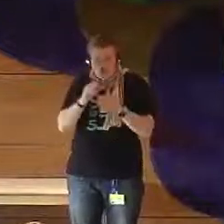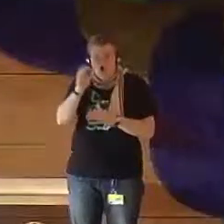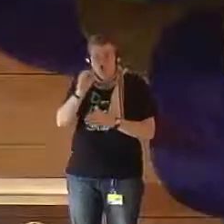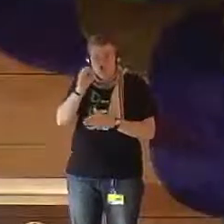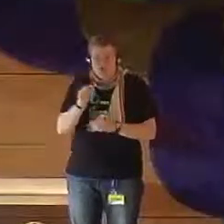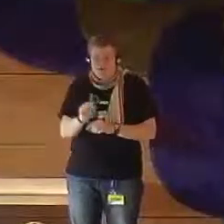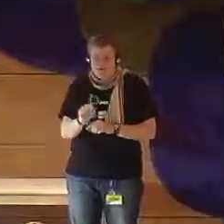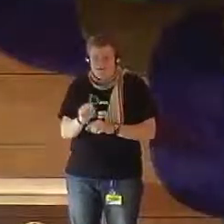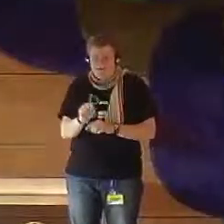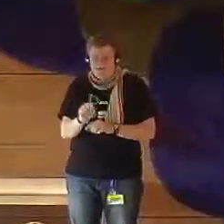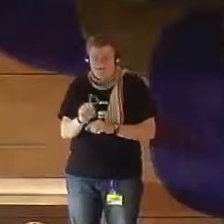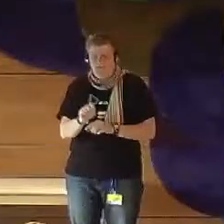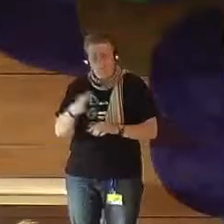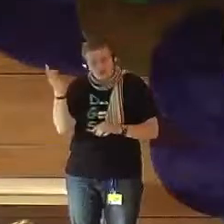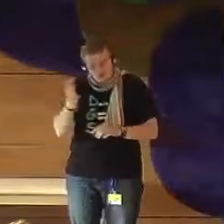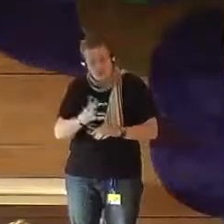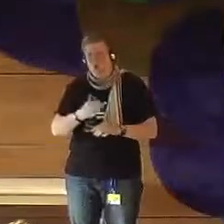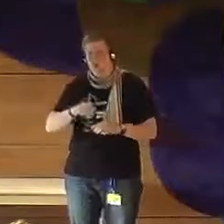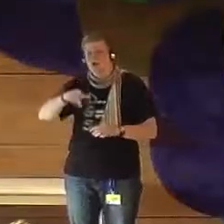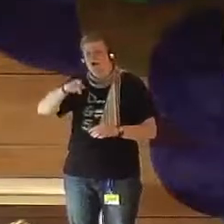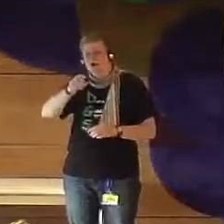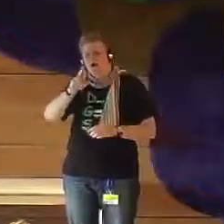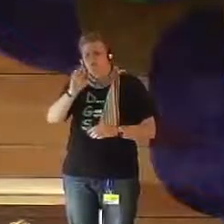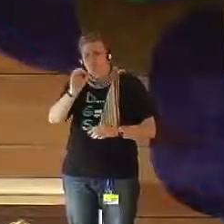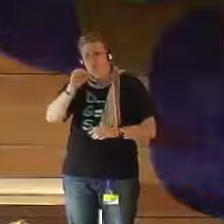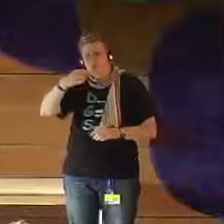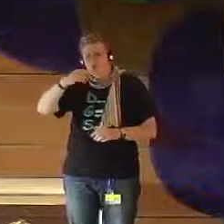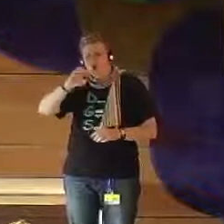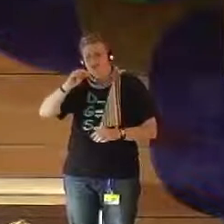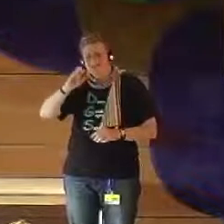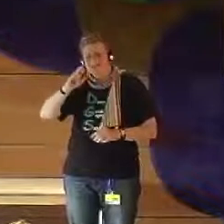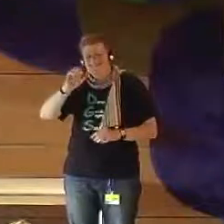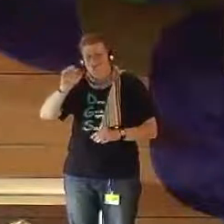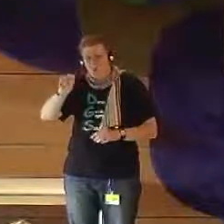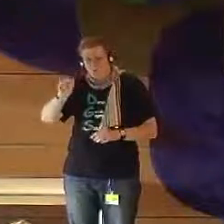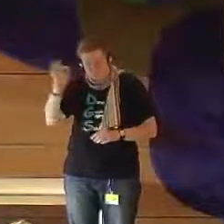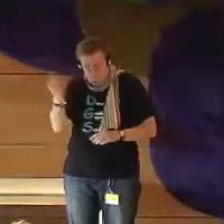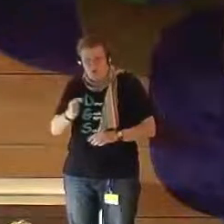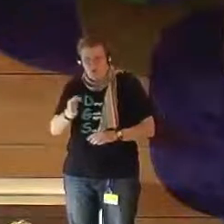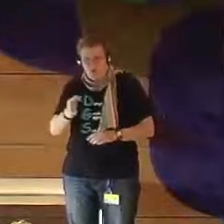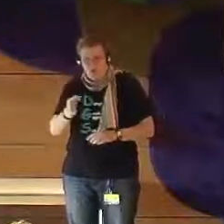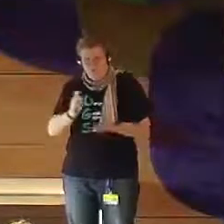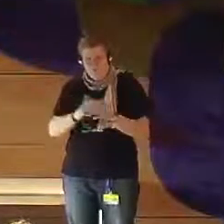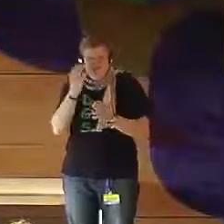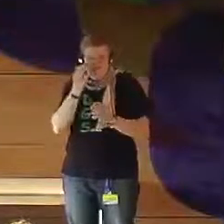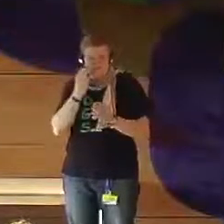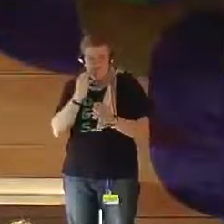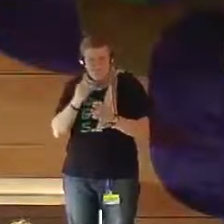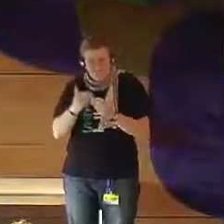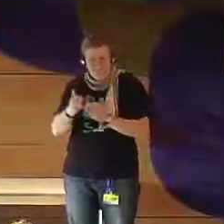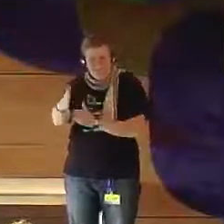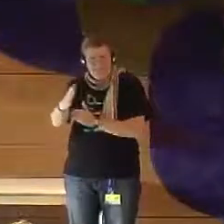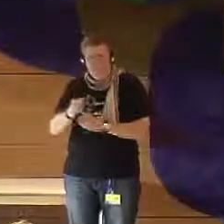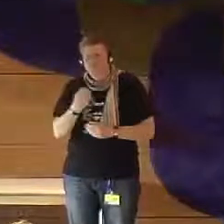get the period. Now, you don't have to have a period every month. You only need